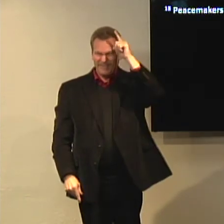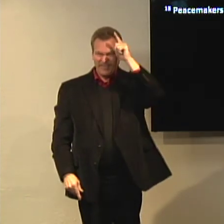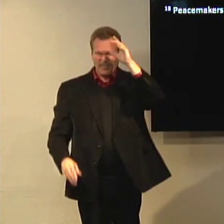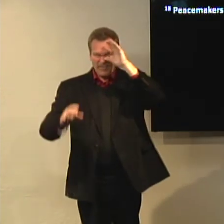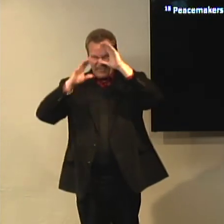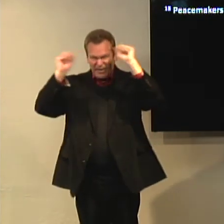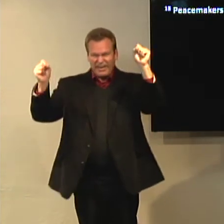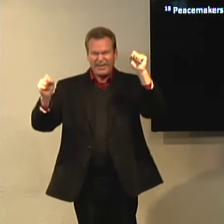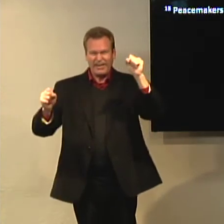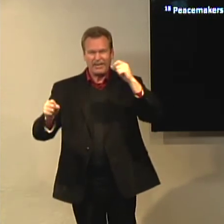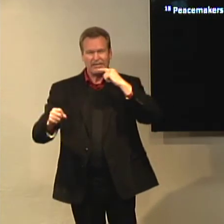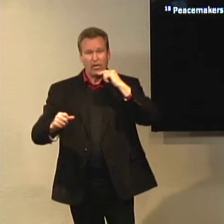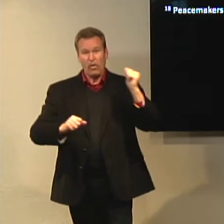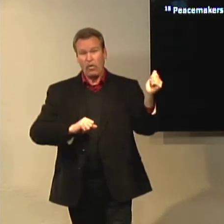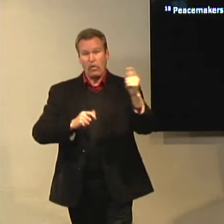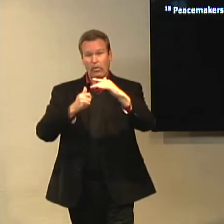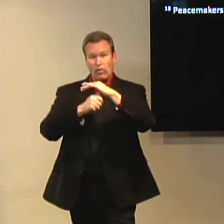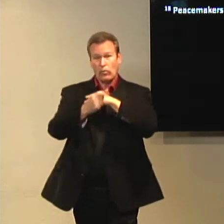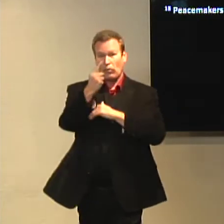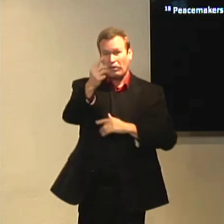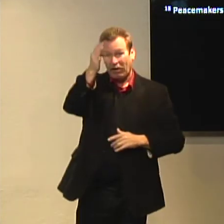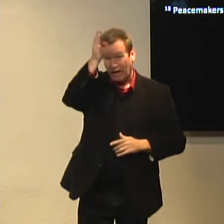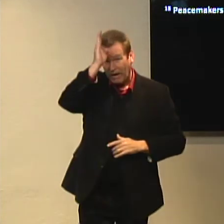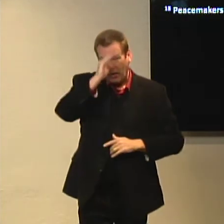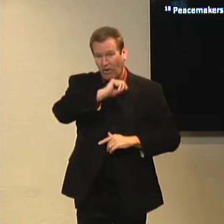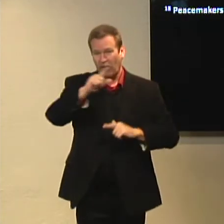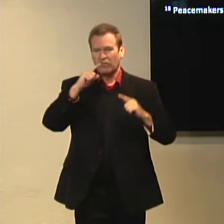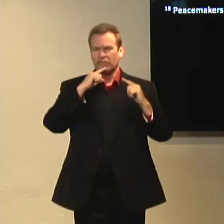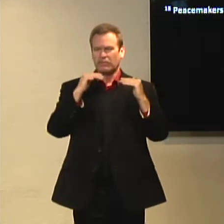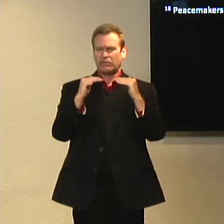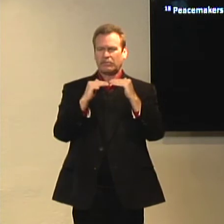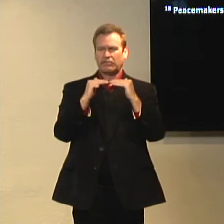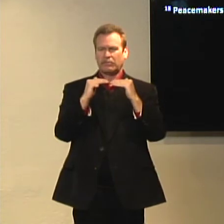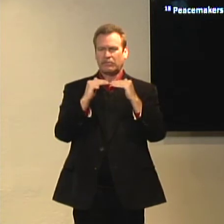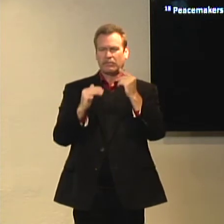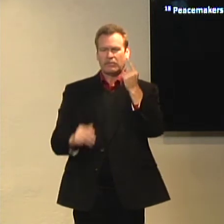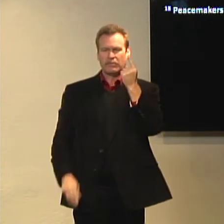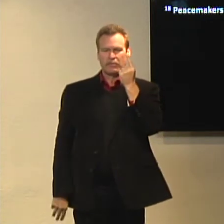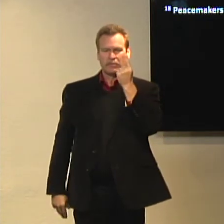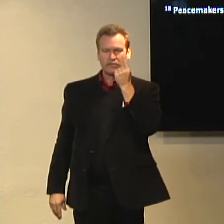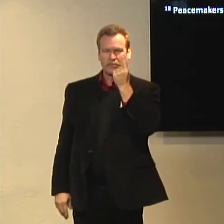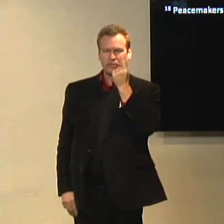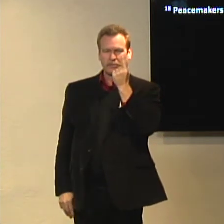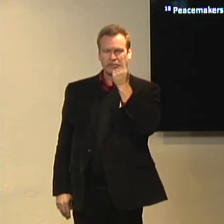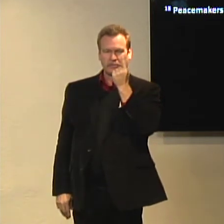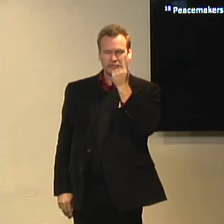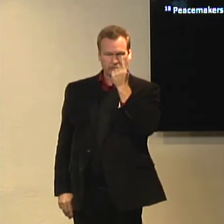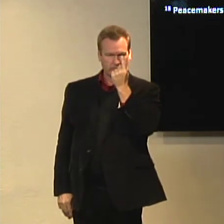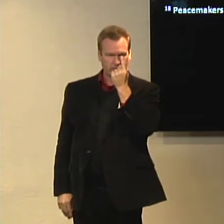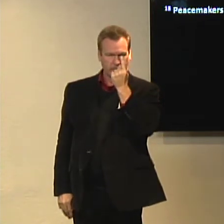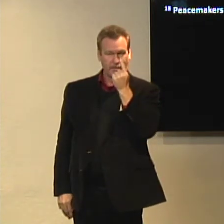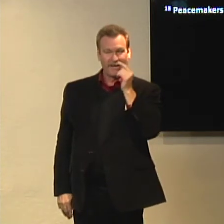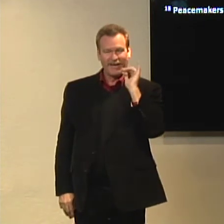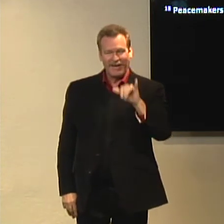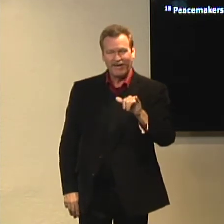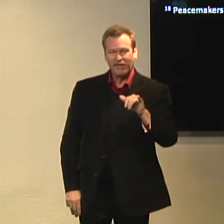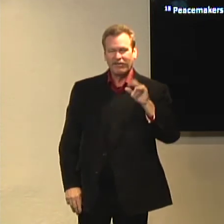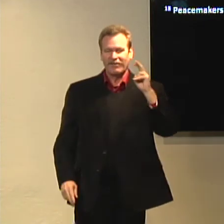Abraham Lincoln, we know him. He was a president, 16th president. And he said, under God, we are all equal. We are but